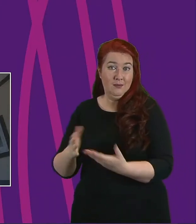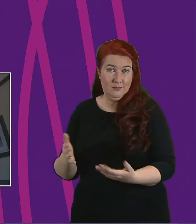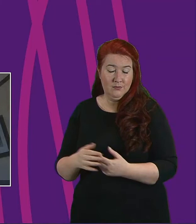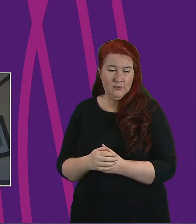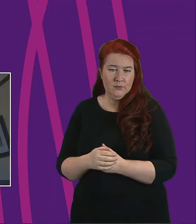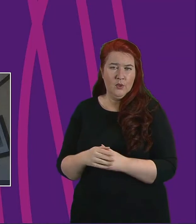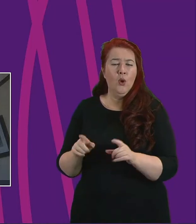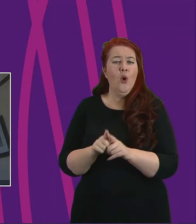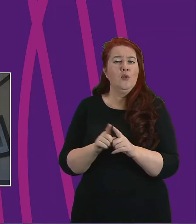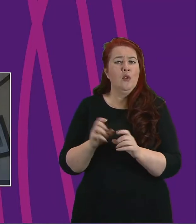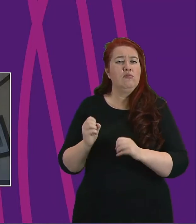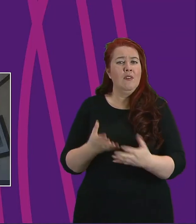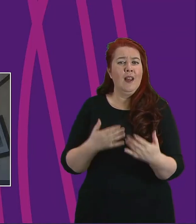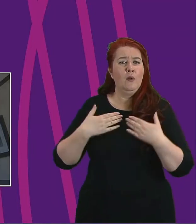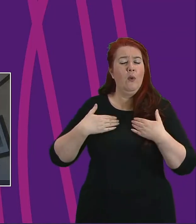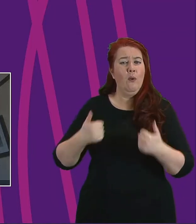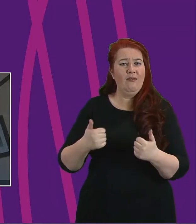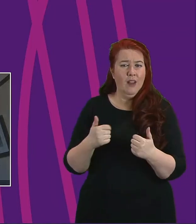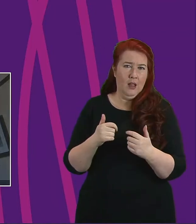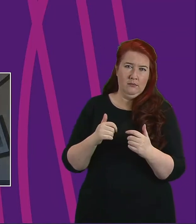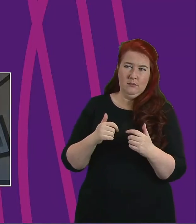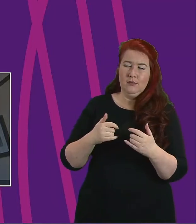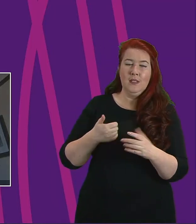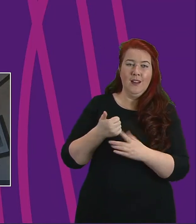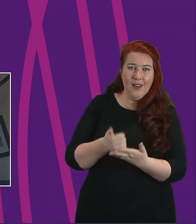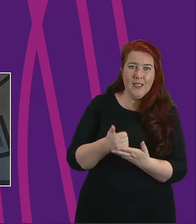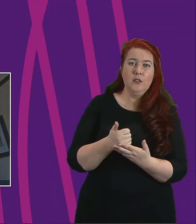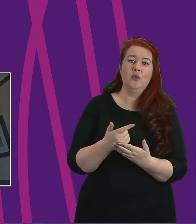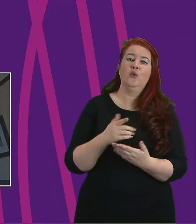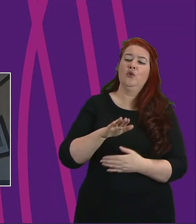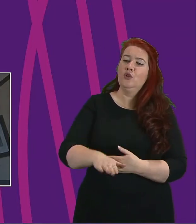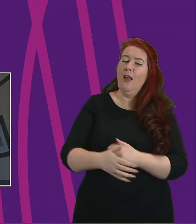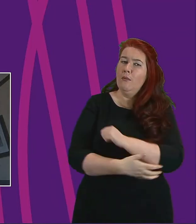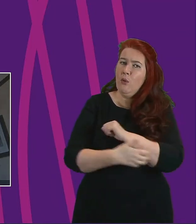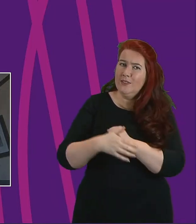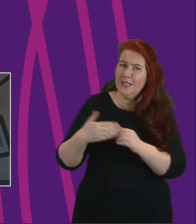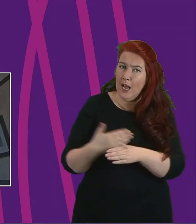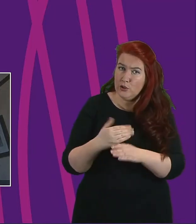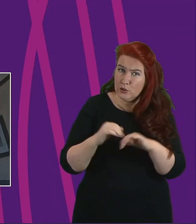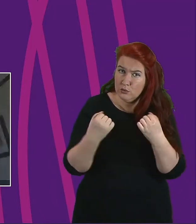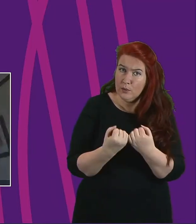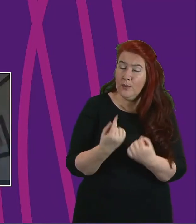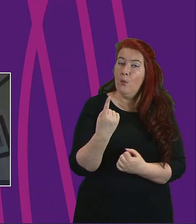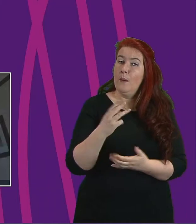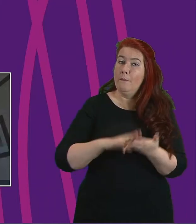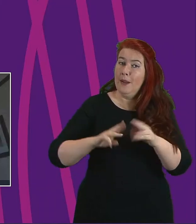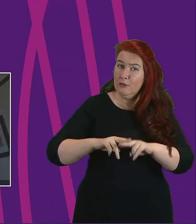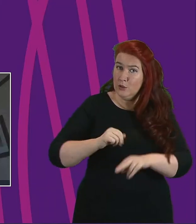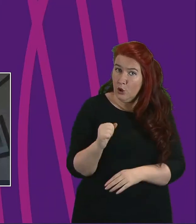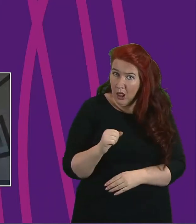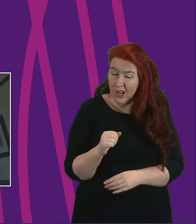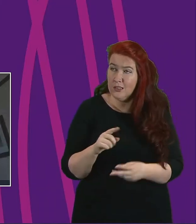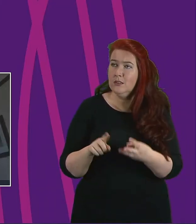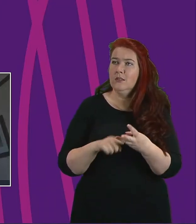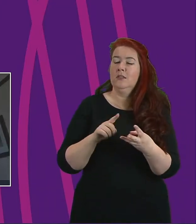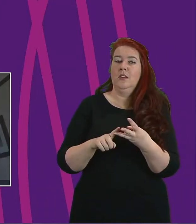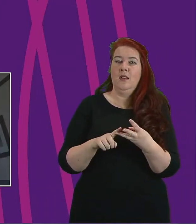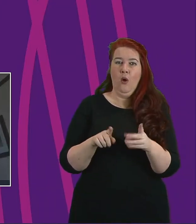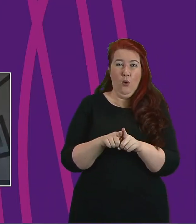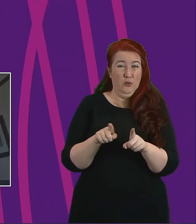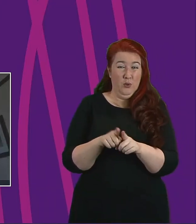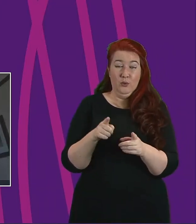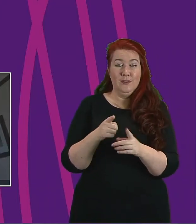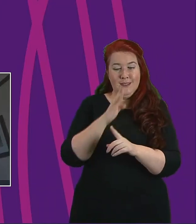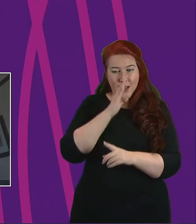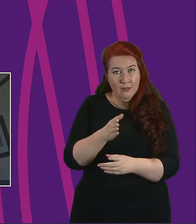for welfare advice to One Parent Family Scotland, Child Poverty Action Group, and Advice Direct Scotland. And that funding covers both direct